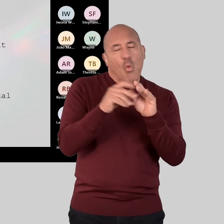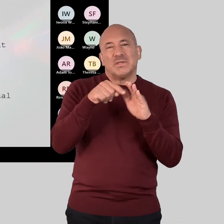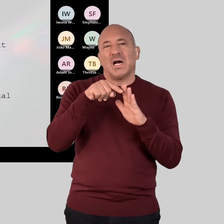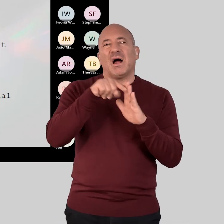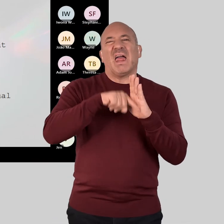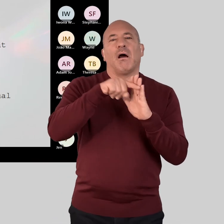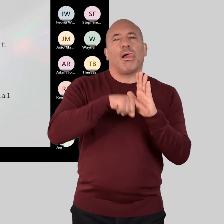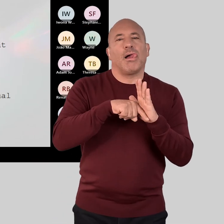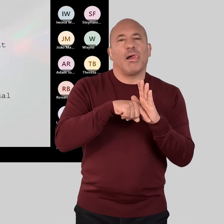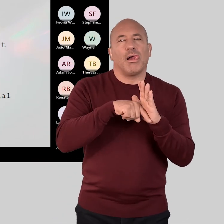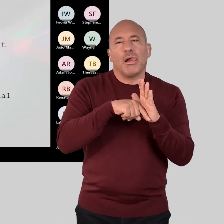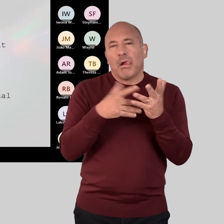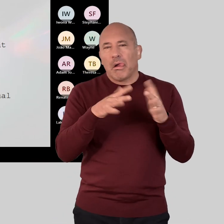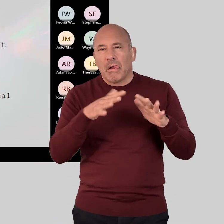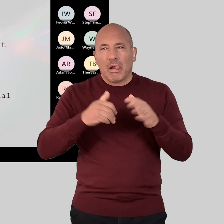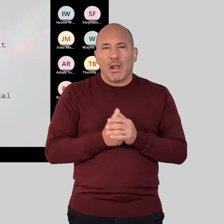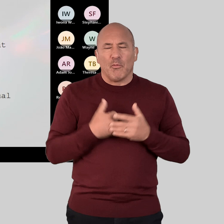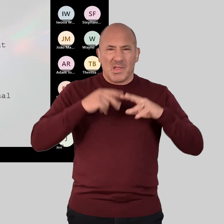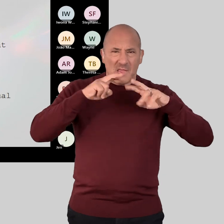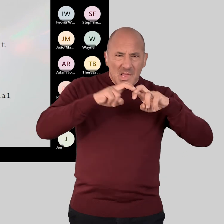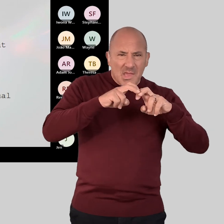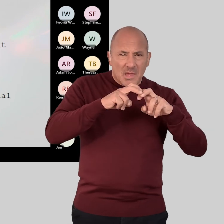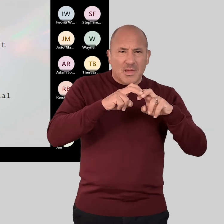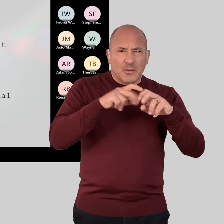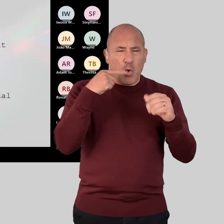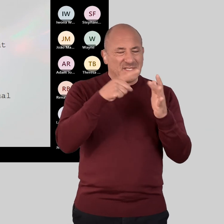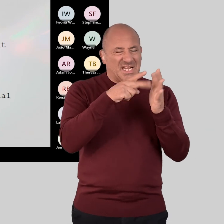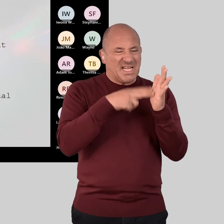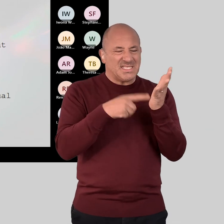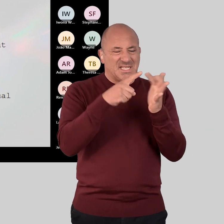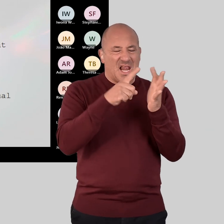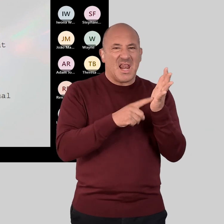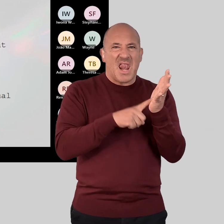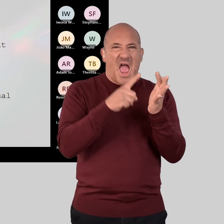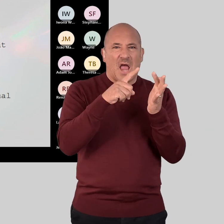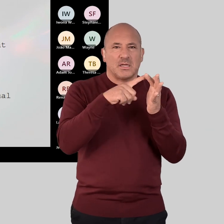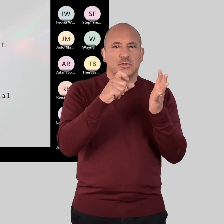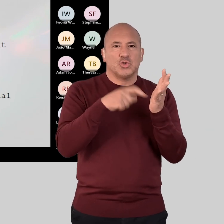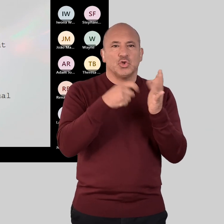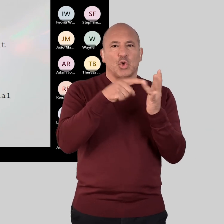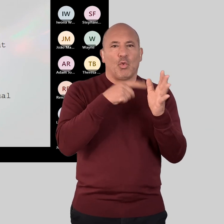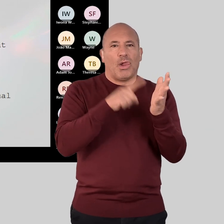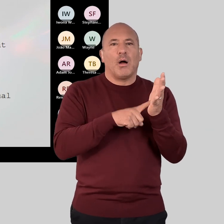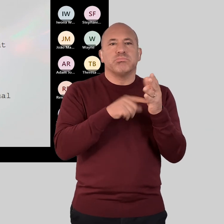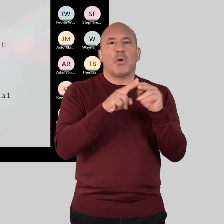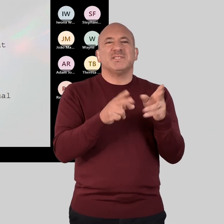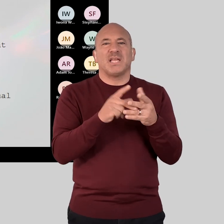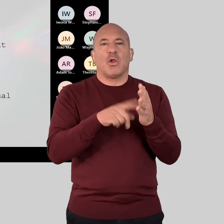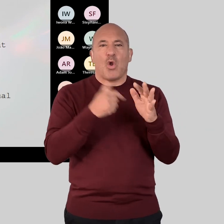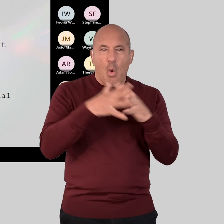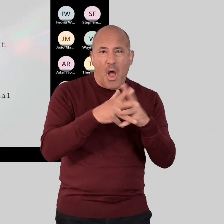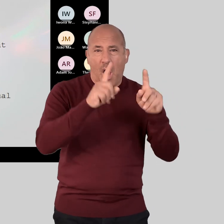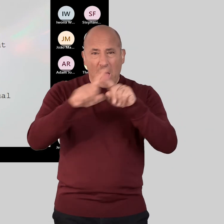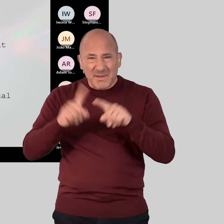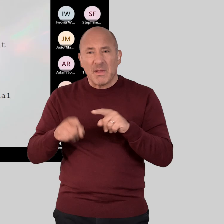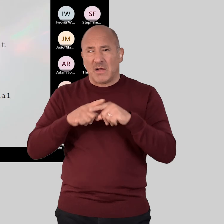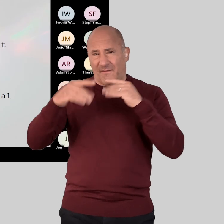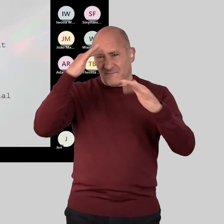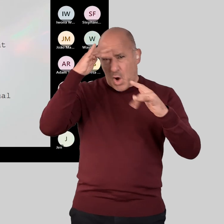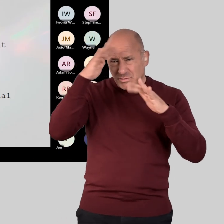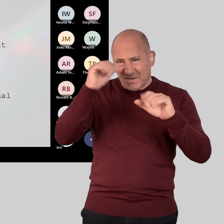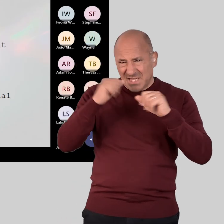The term ownership kind of perhaps has slightly kind of legalistic connotations, and we have looked at intellectual property law, but